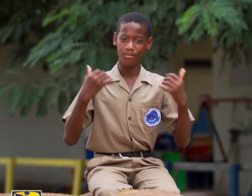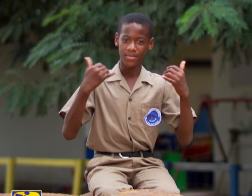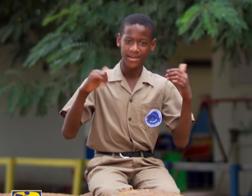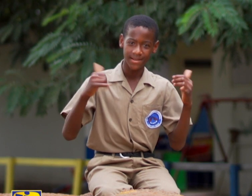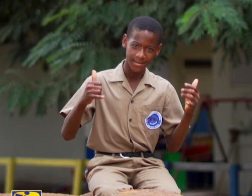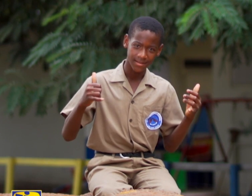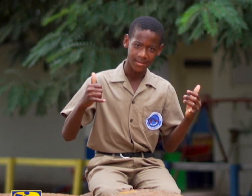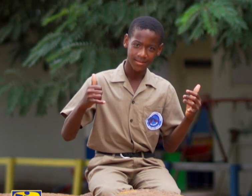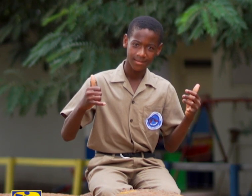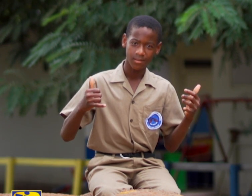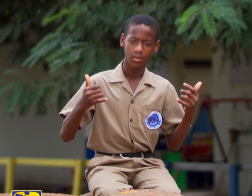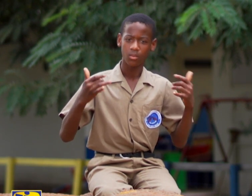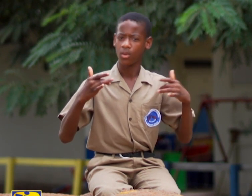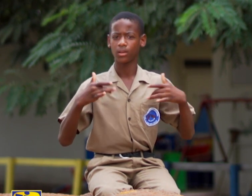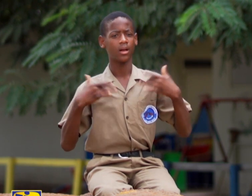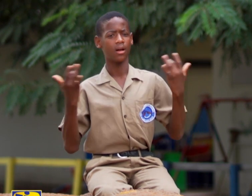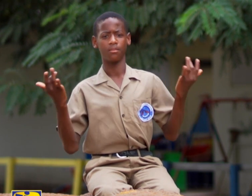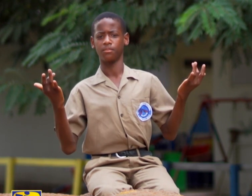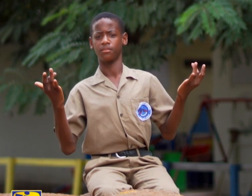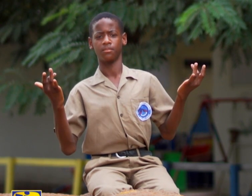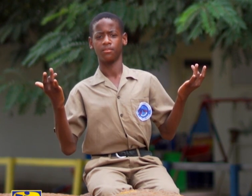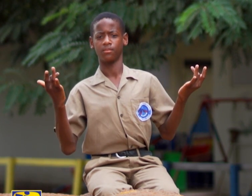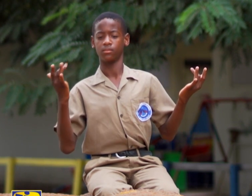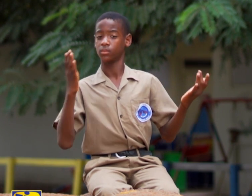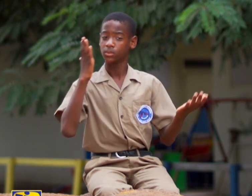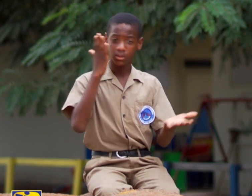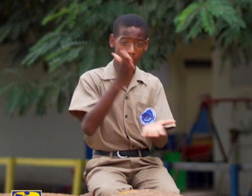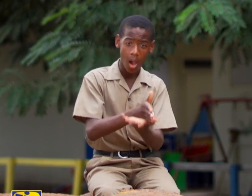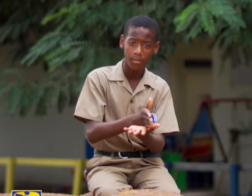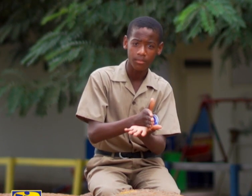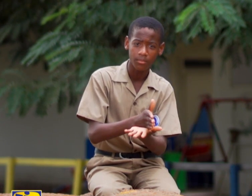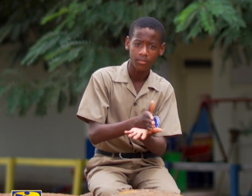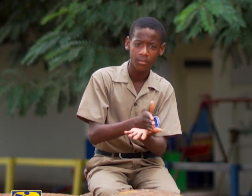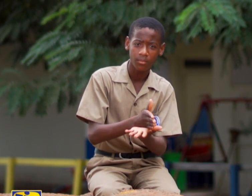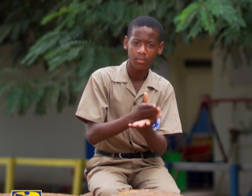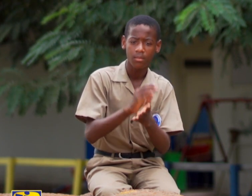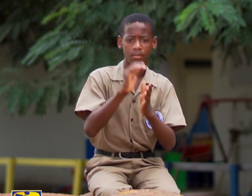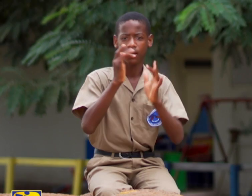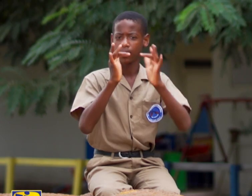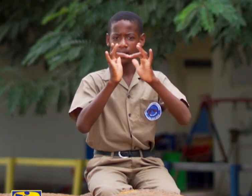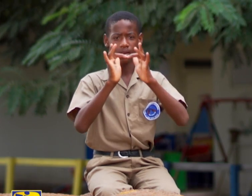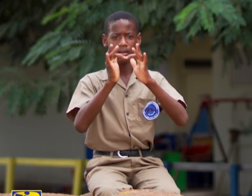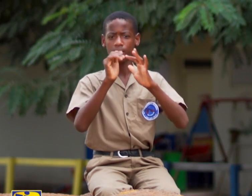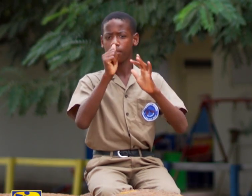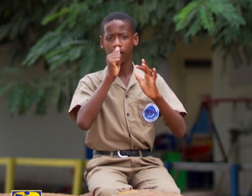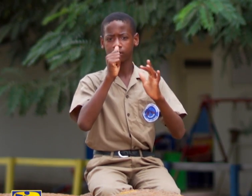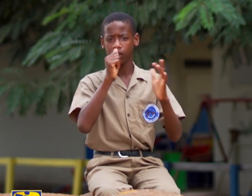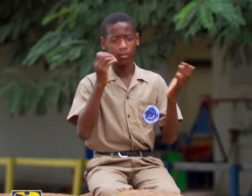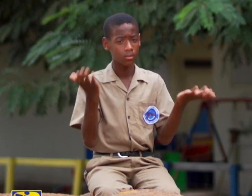Wanna play? What's up? Stop. What's a Wi-Fi password?